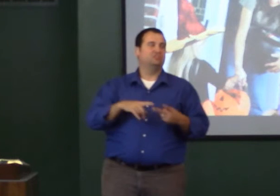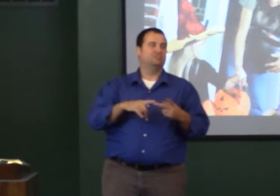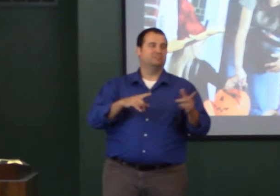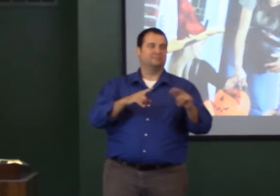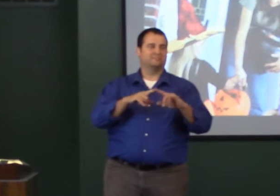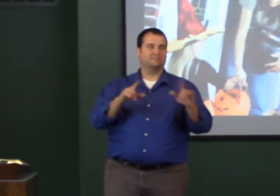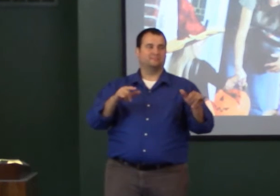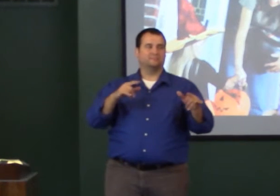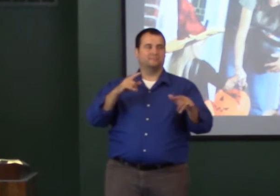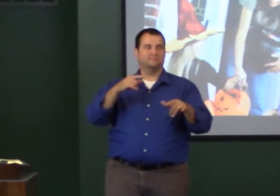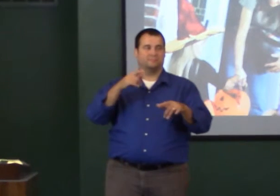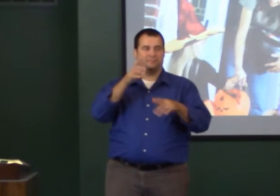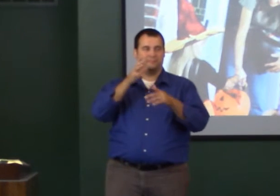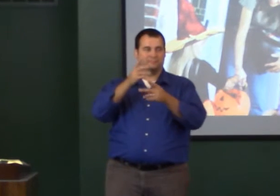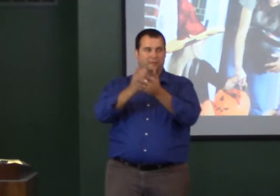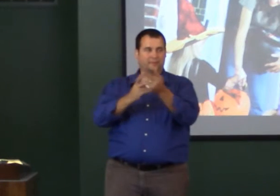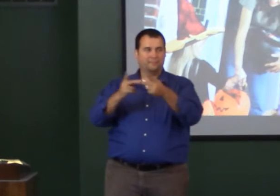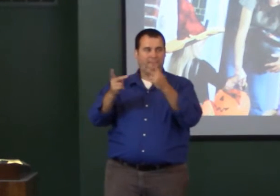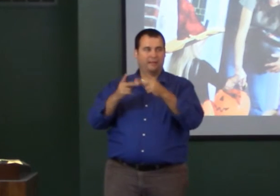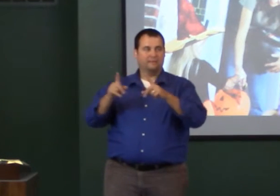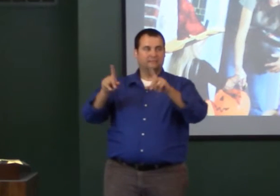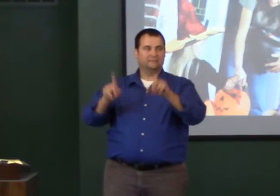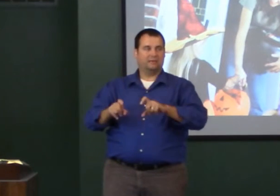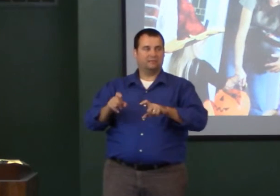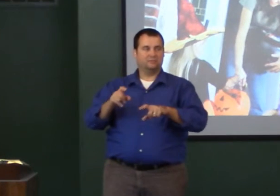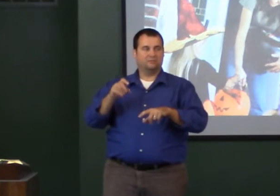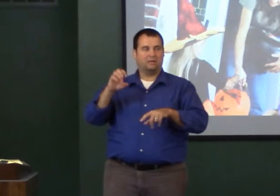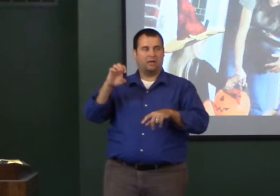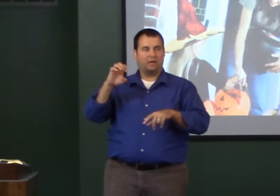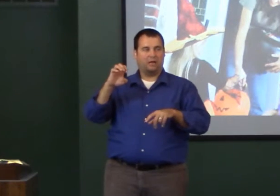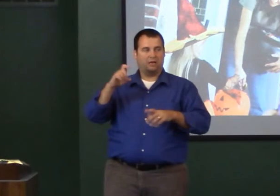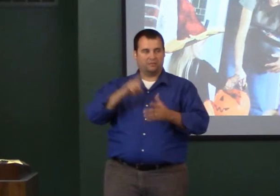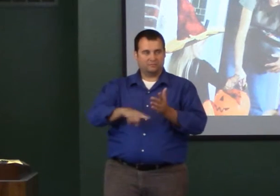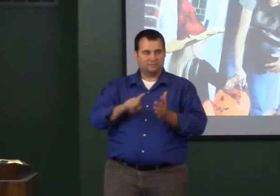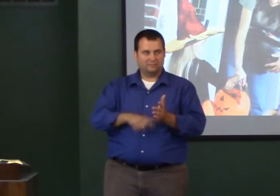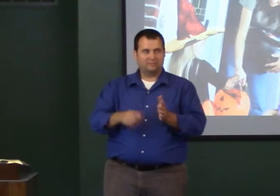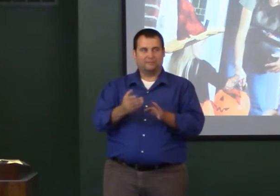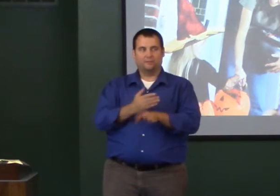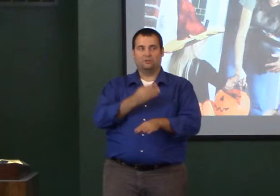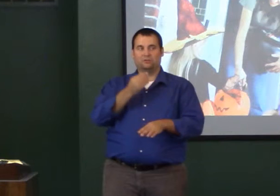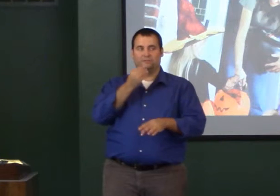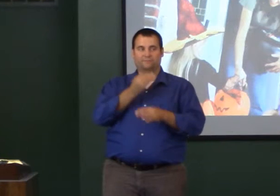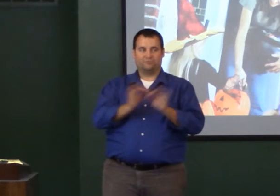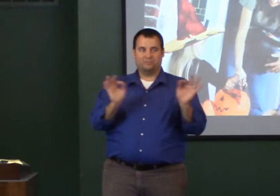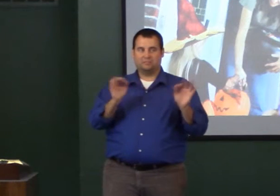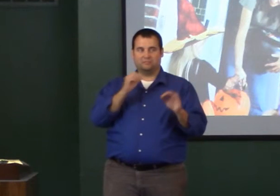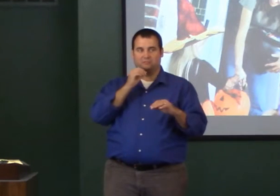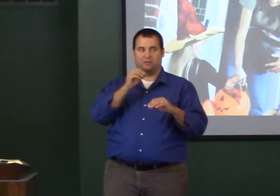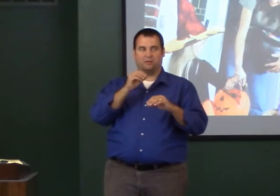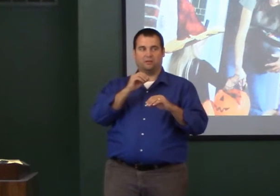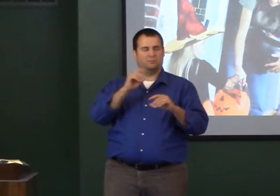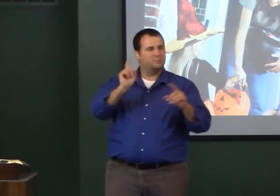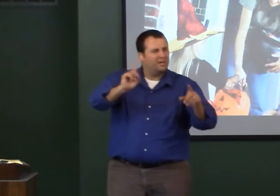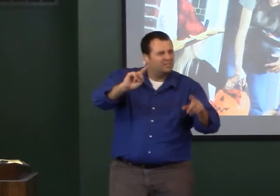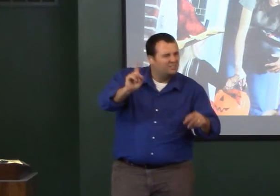put drugs in there and a variety, you know. What is it, past the